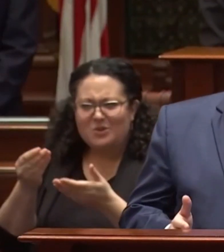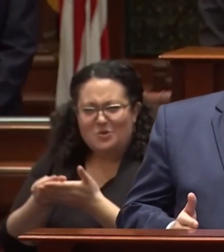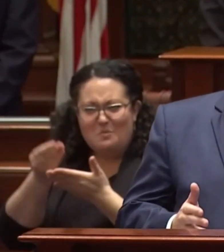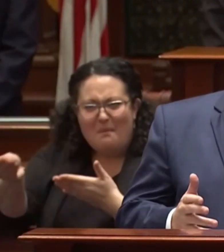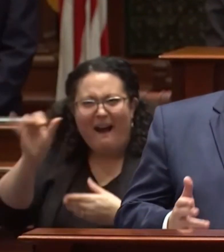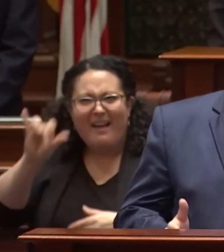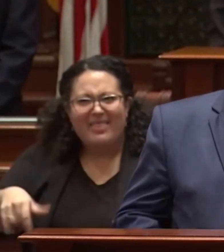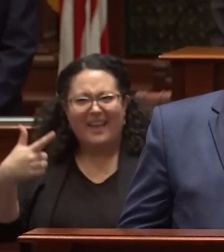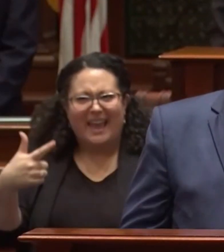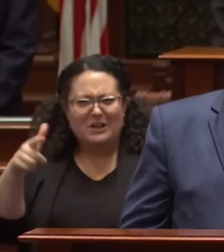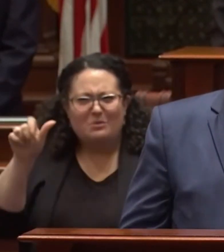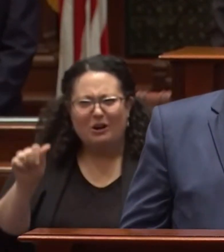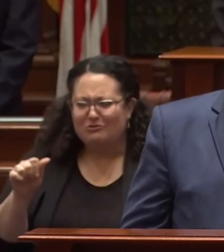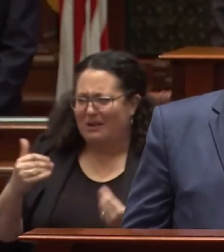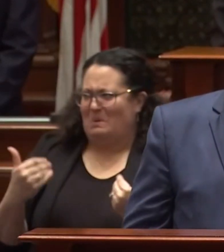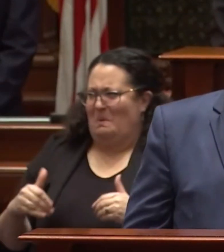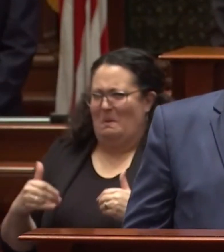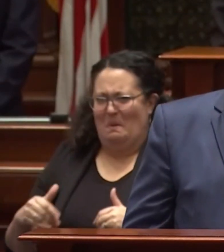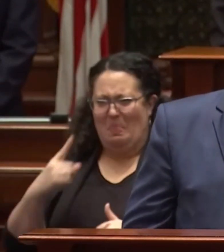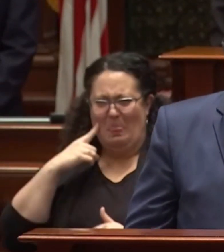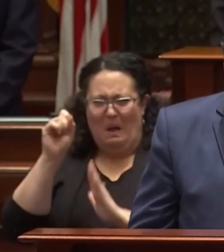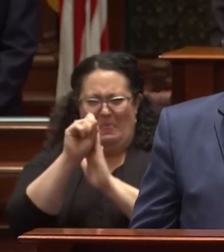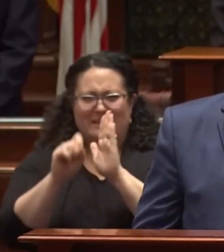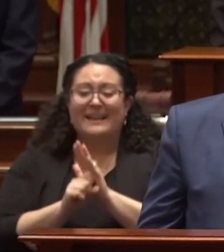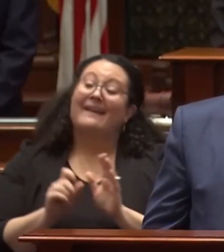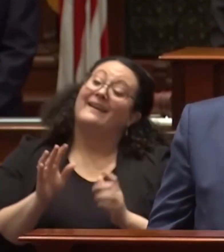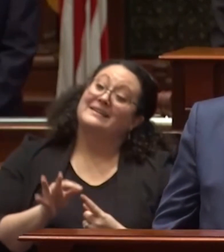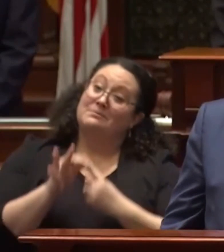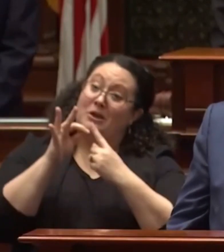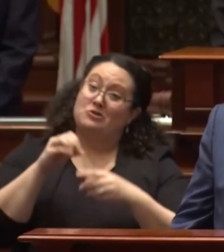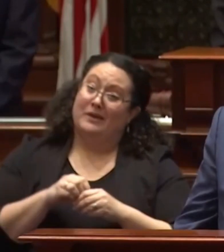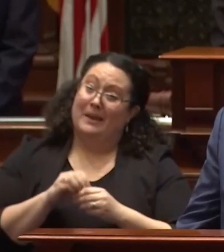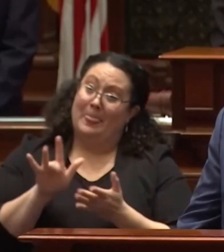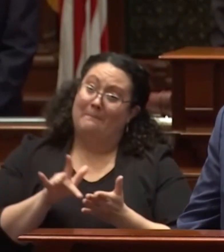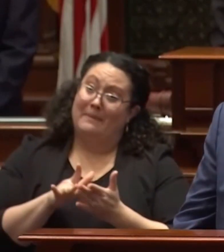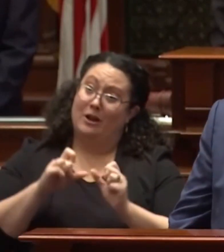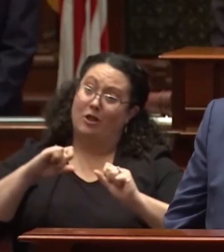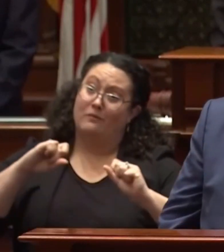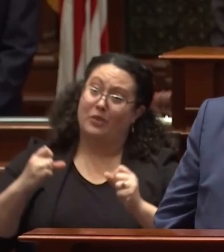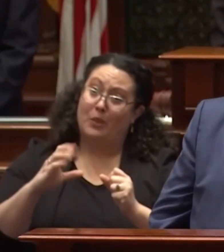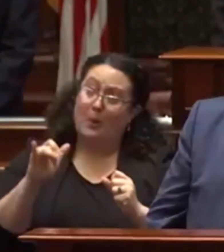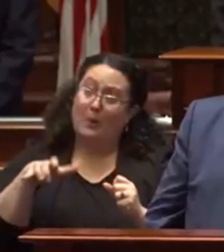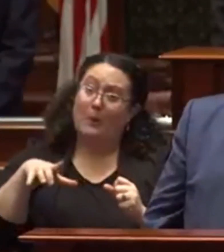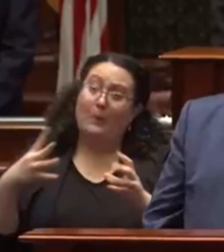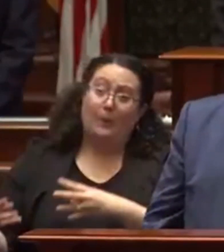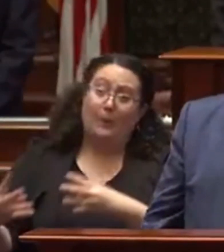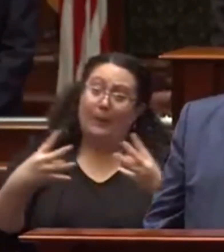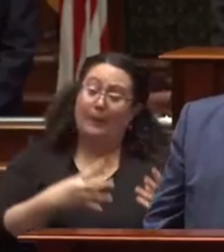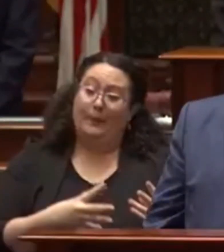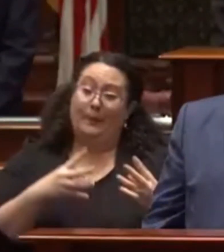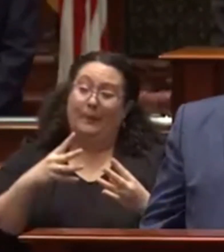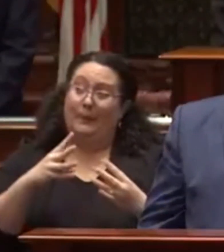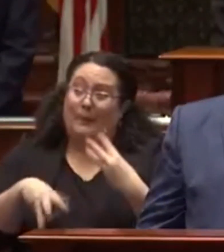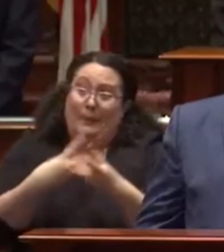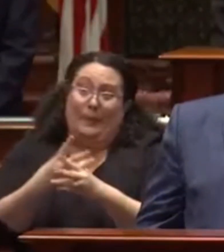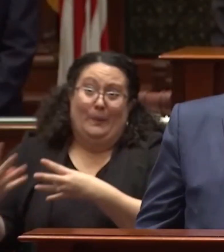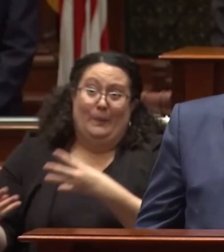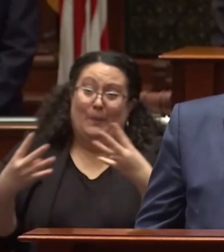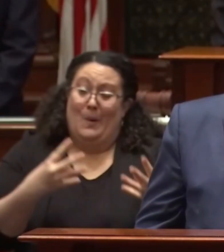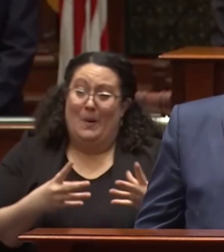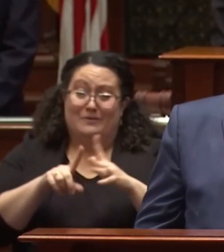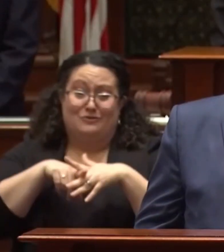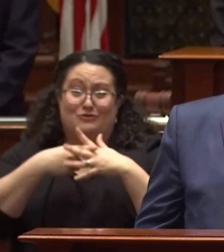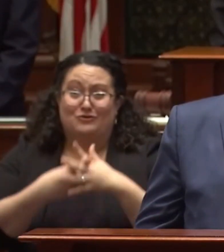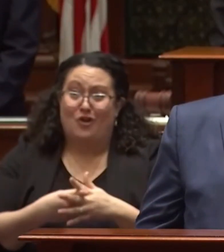to buy the Gettysburg Address for the state, especially in the middle of a Cold War, of a world war, and at the